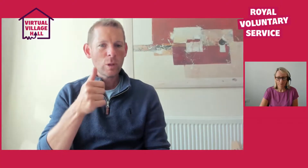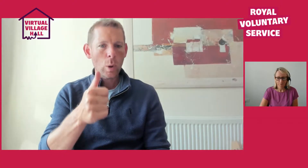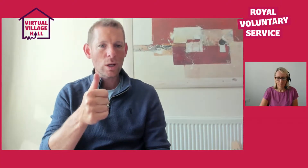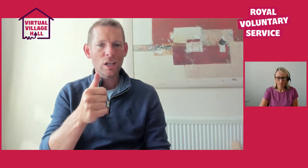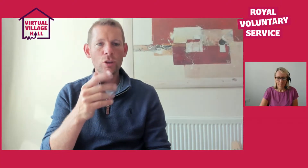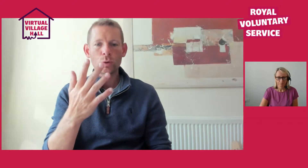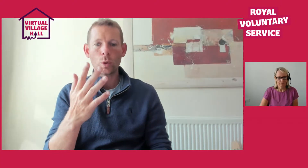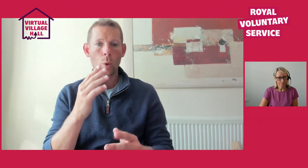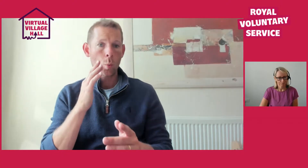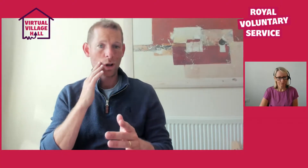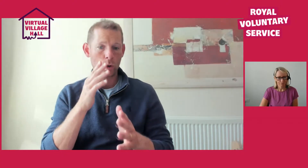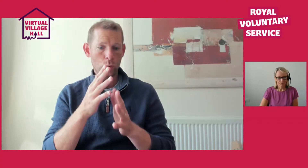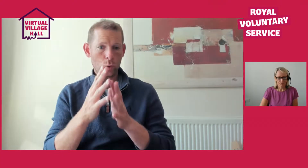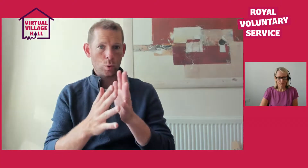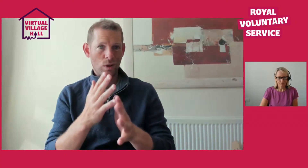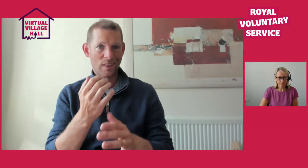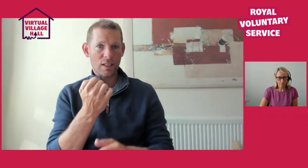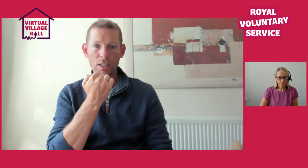to know.